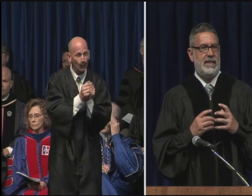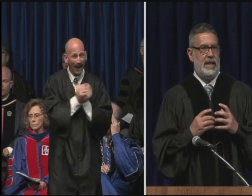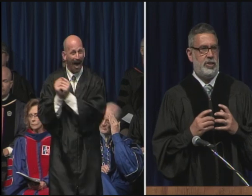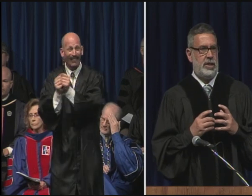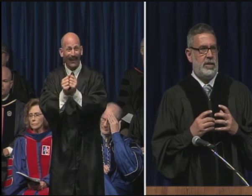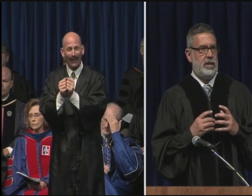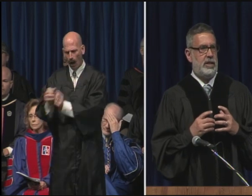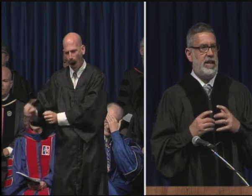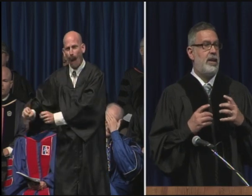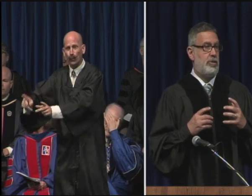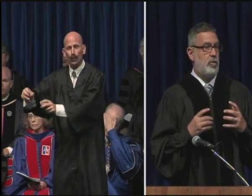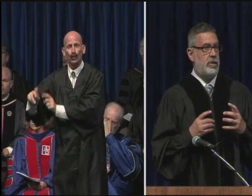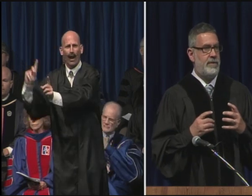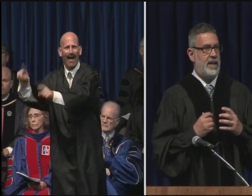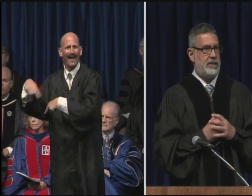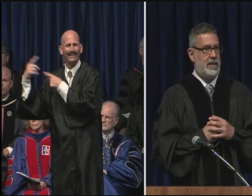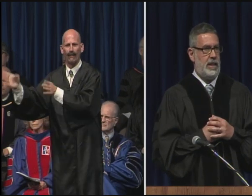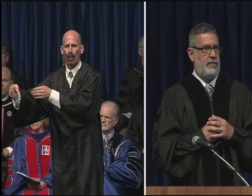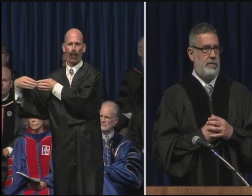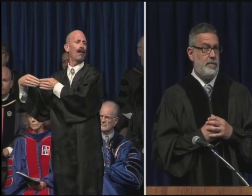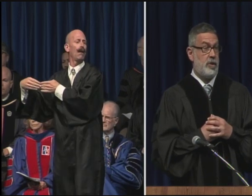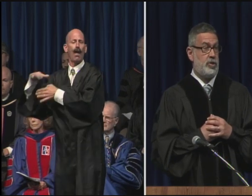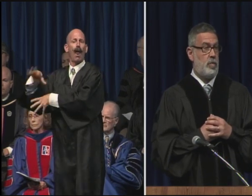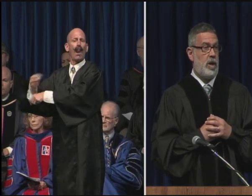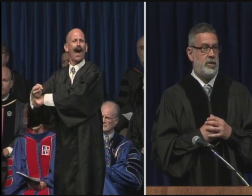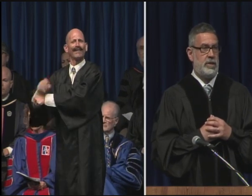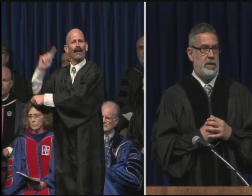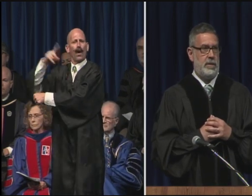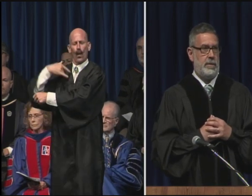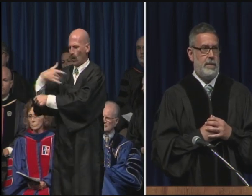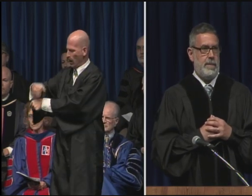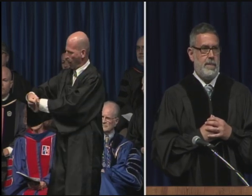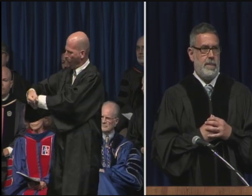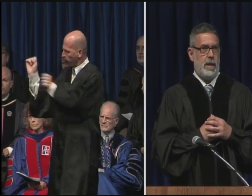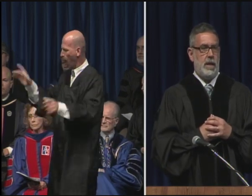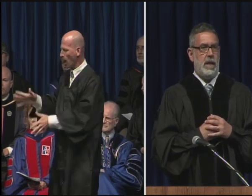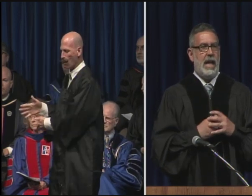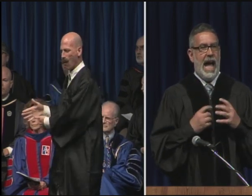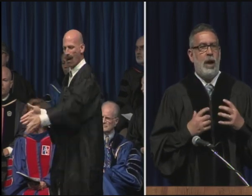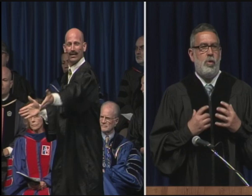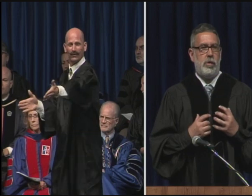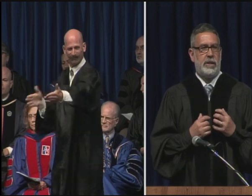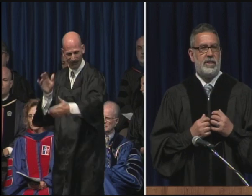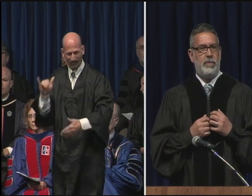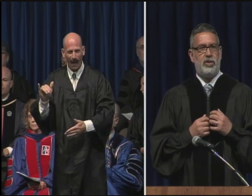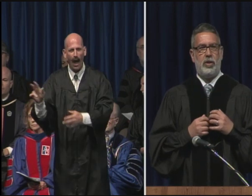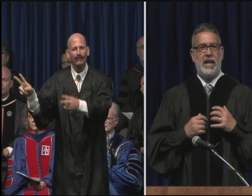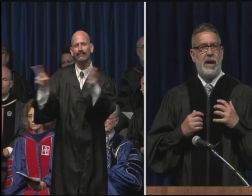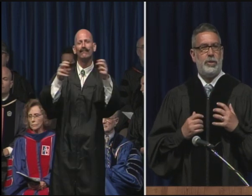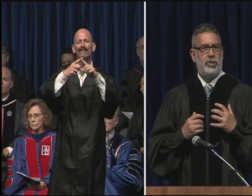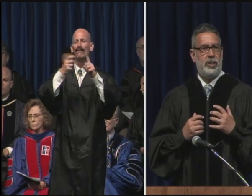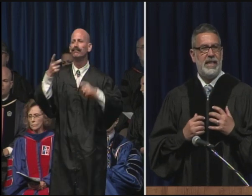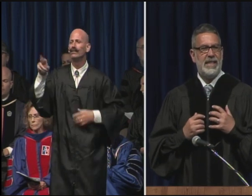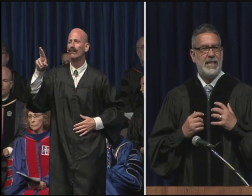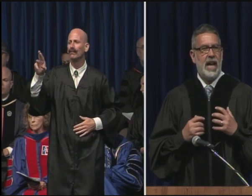nation, to echo the words of Dr. King from the March on Washington. Our work is to make sure that opportunity is not